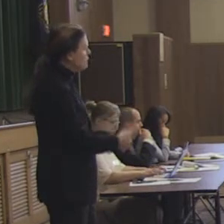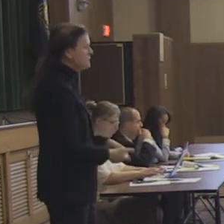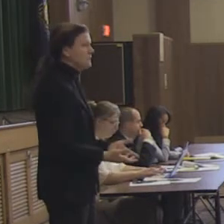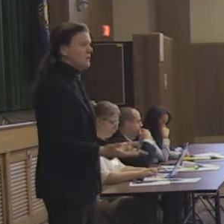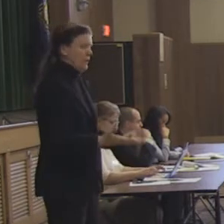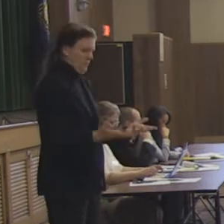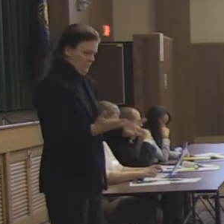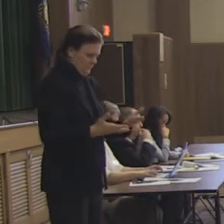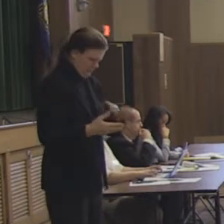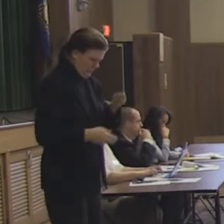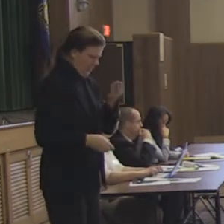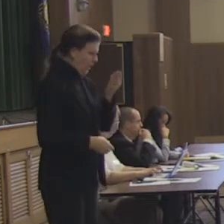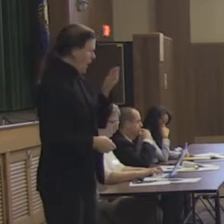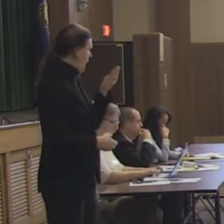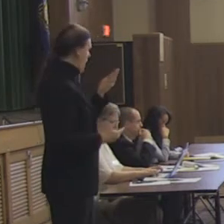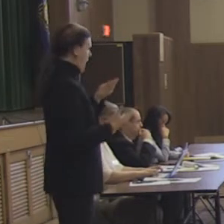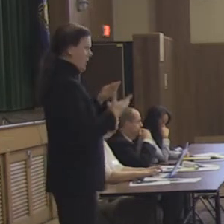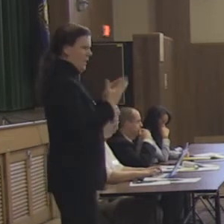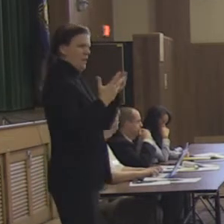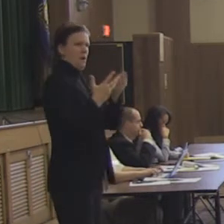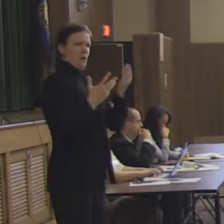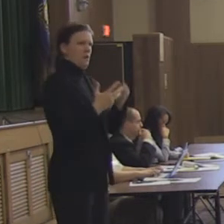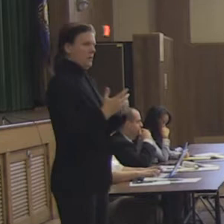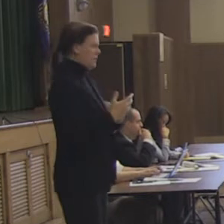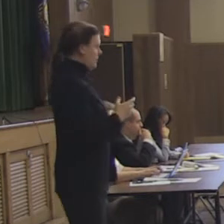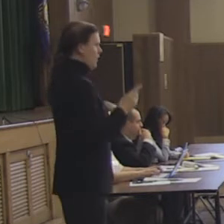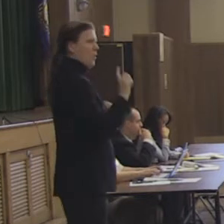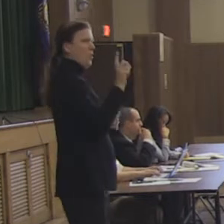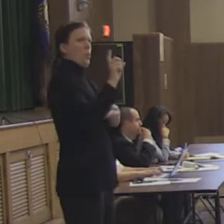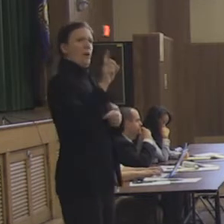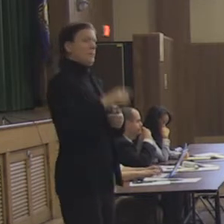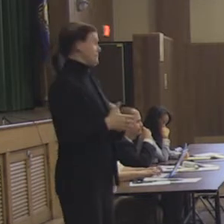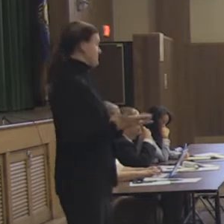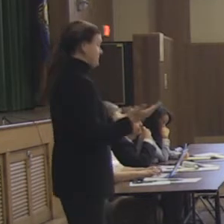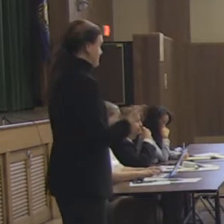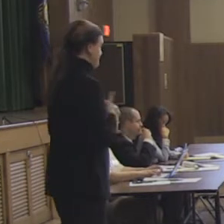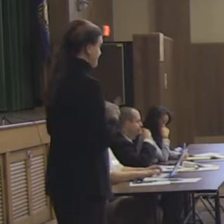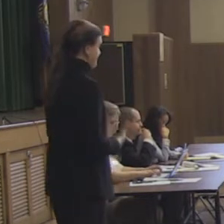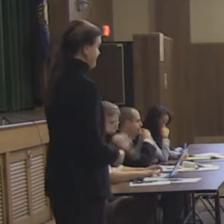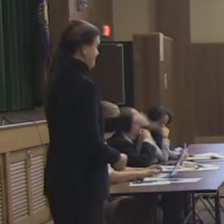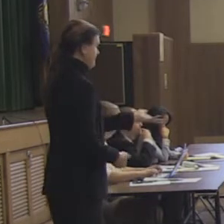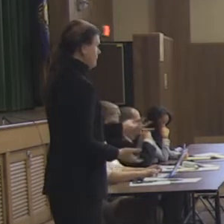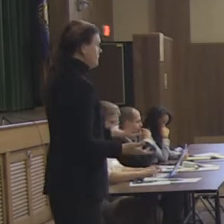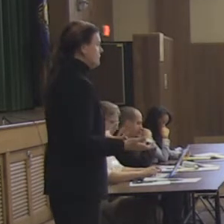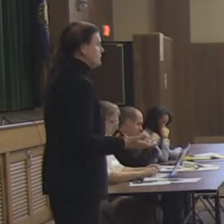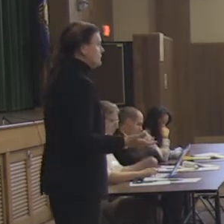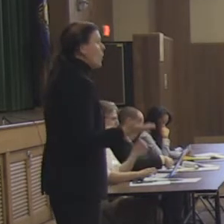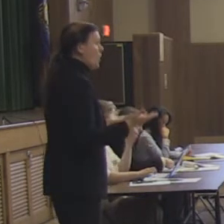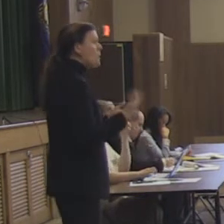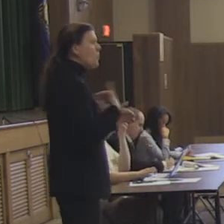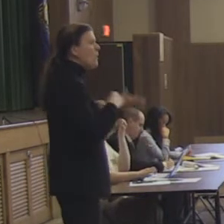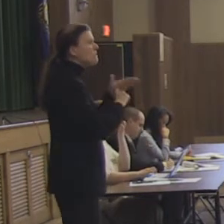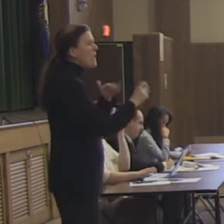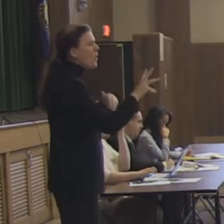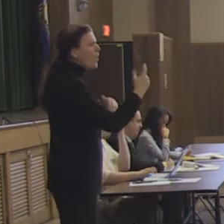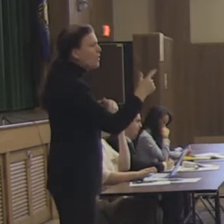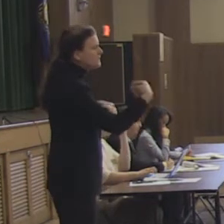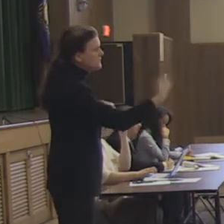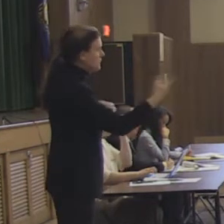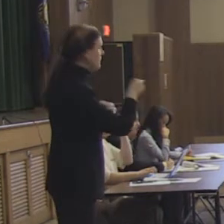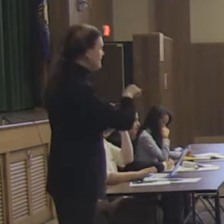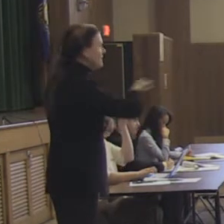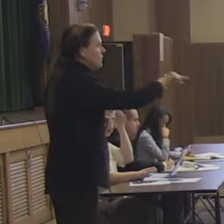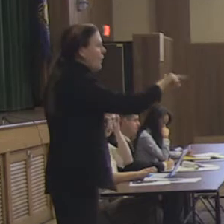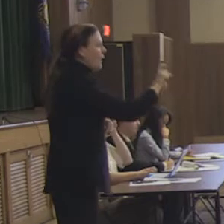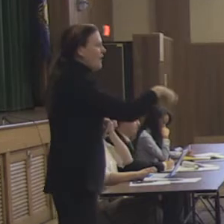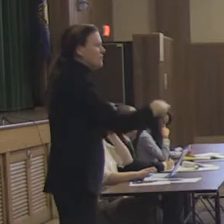We often give them the script, and they're on their own to get their meds filled, or we will fax it for them. What we